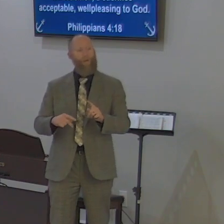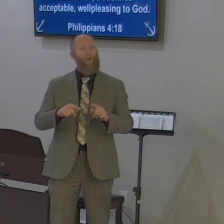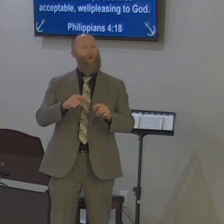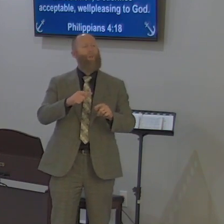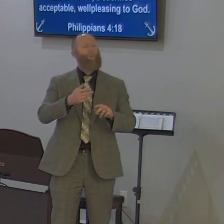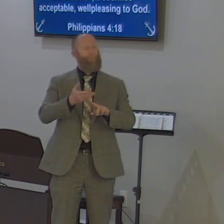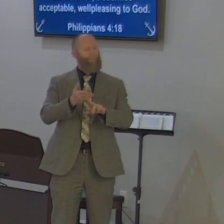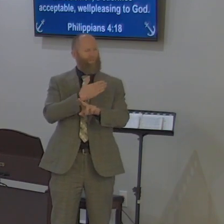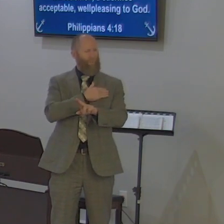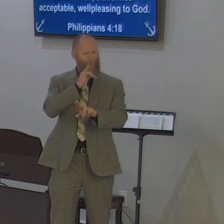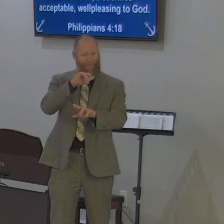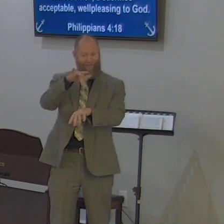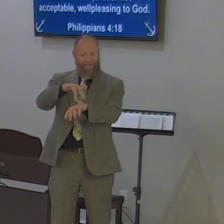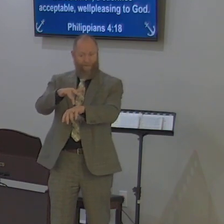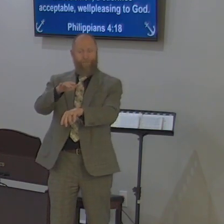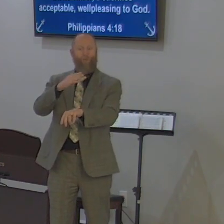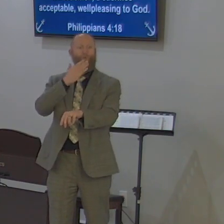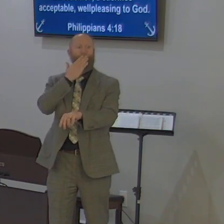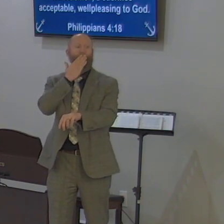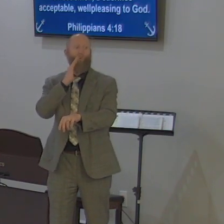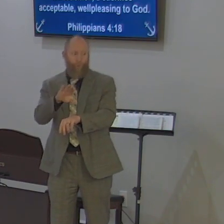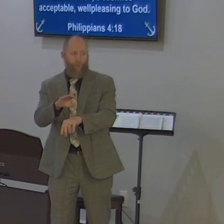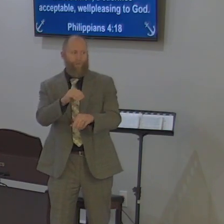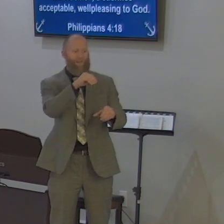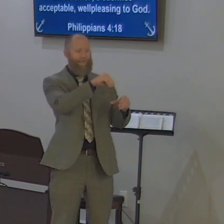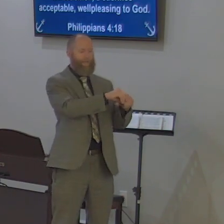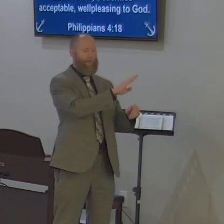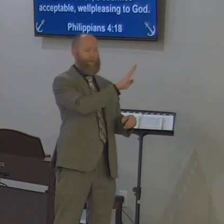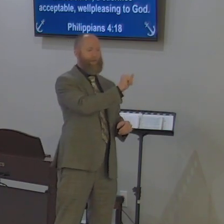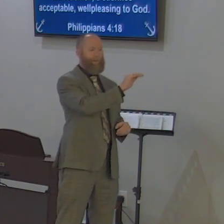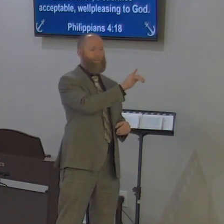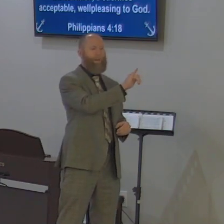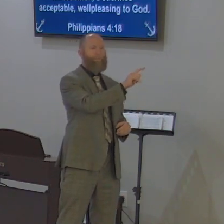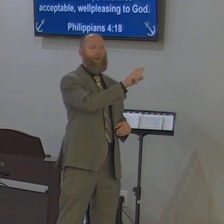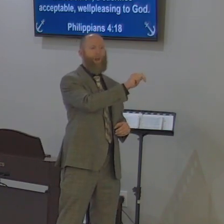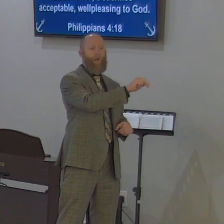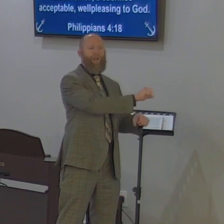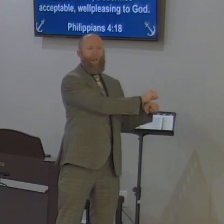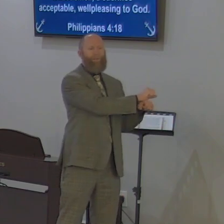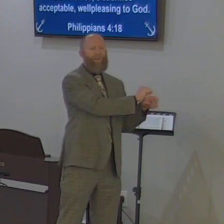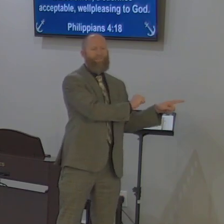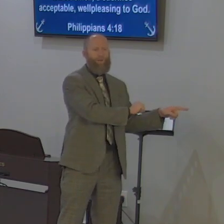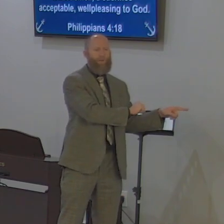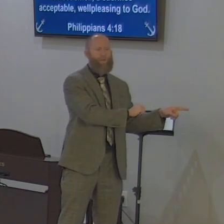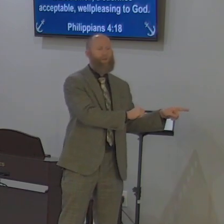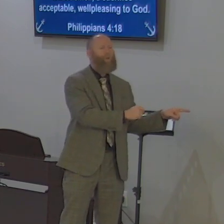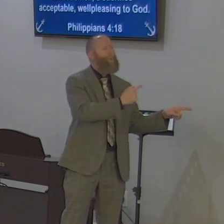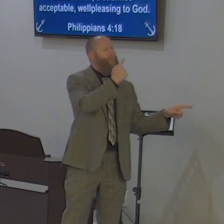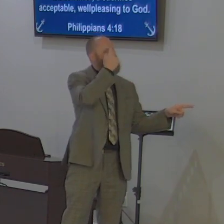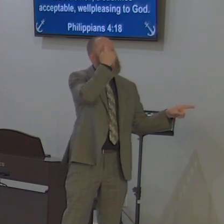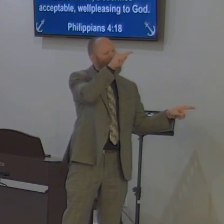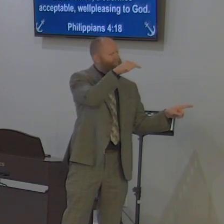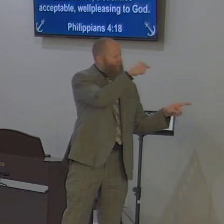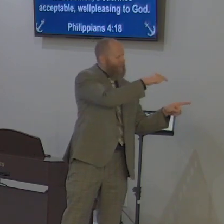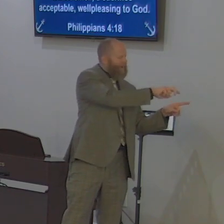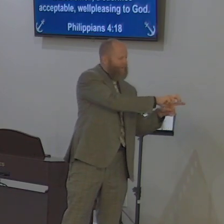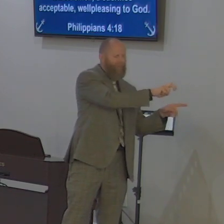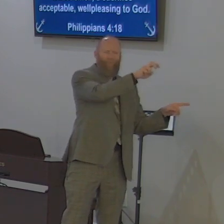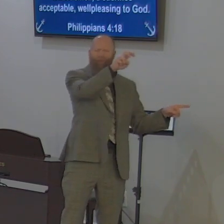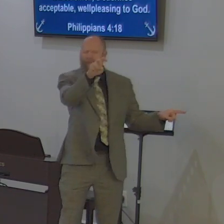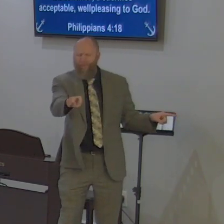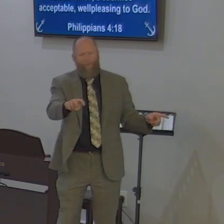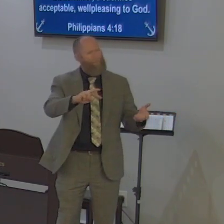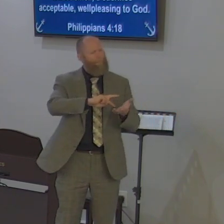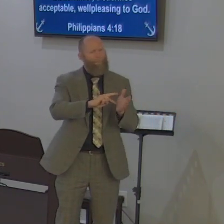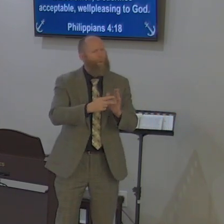into the promised land. And he went back there with the purpose, the intention, really the commission to rebuild the walls